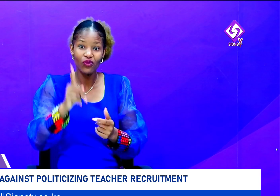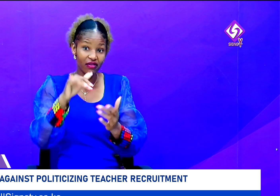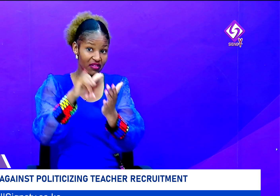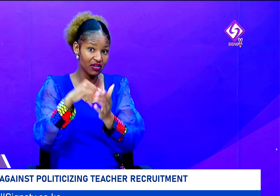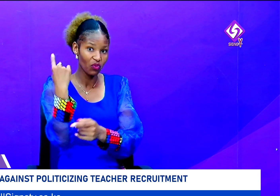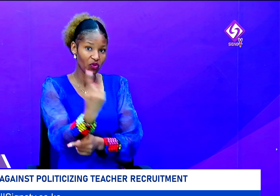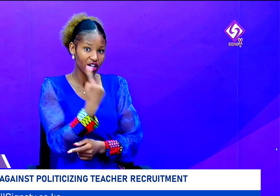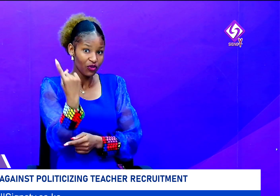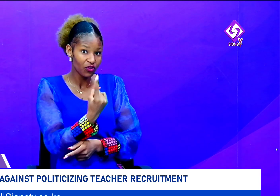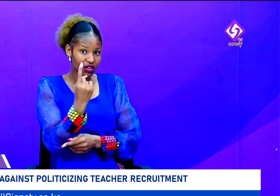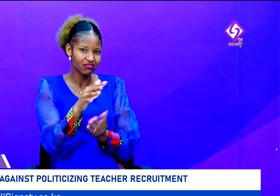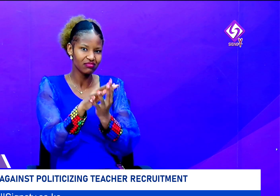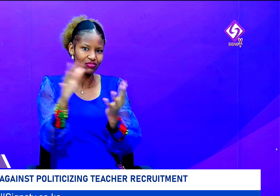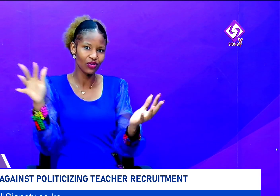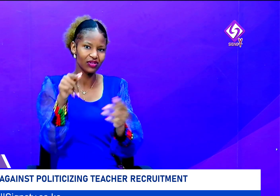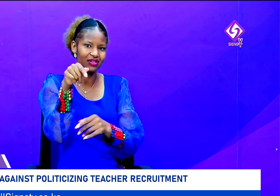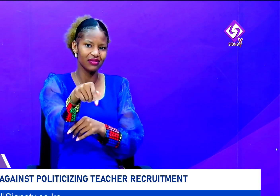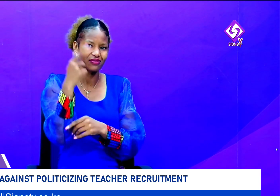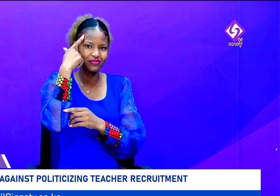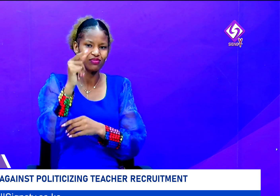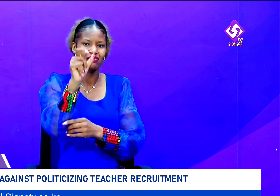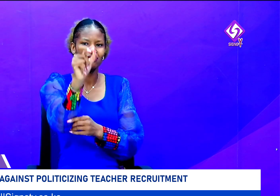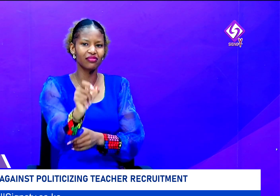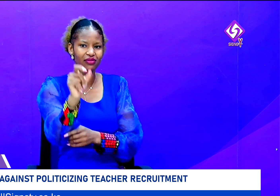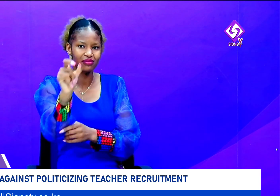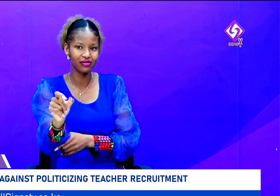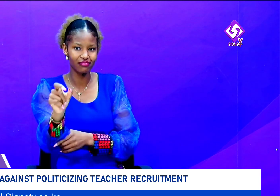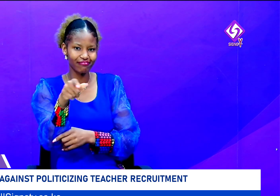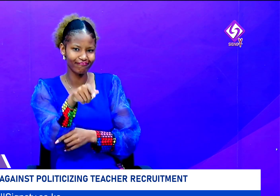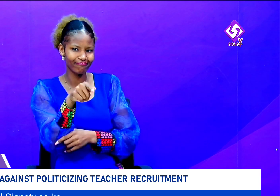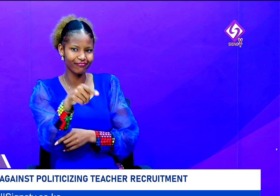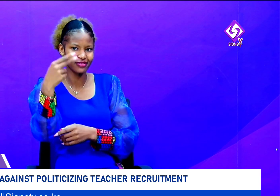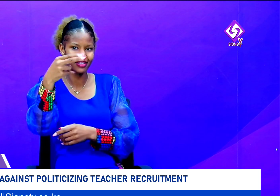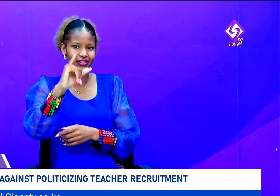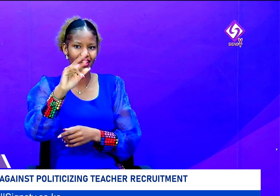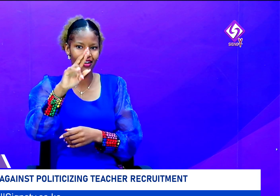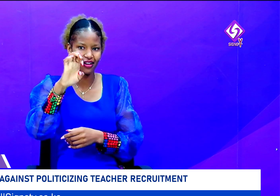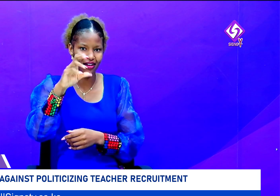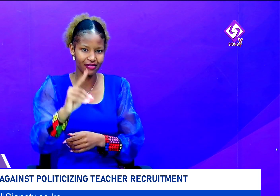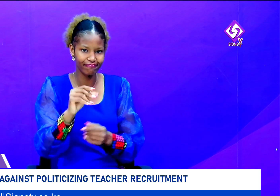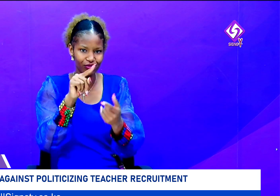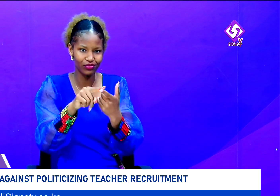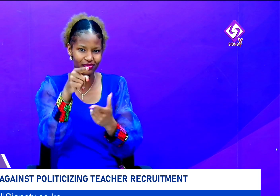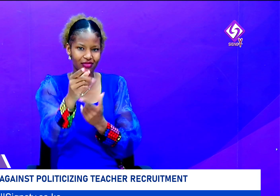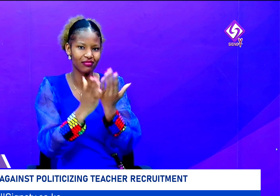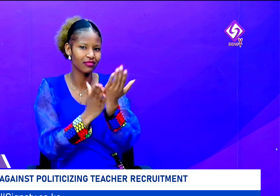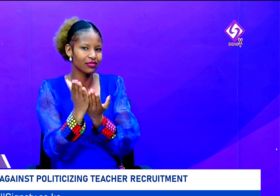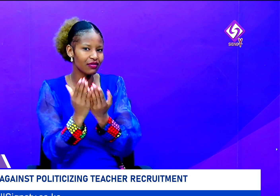must maintain the integrity of its recruitment process to ensure that only the